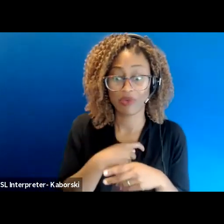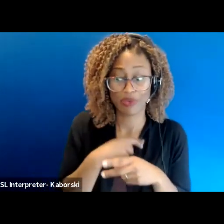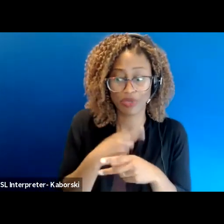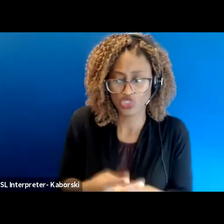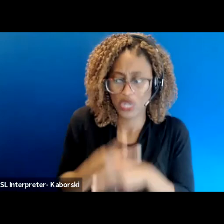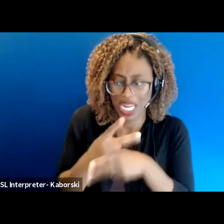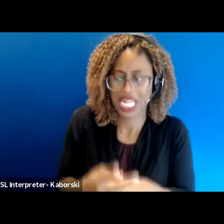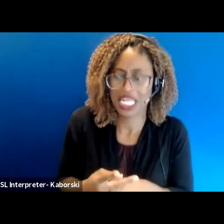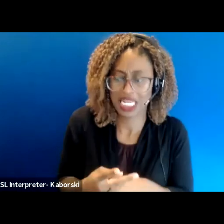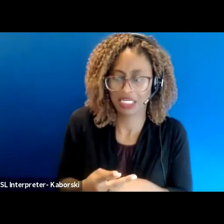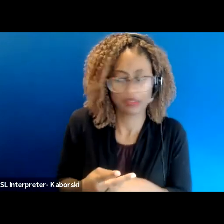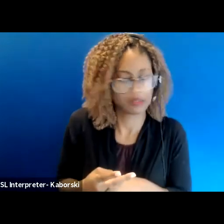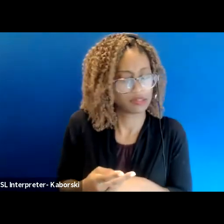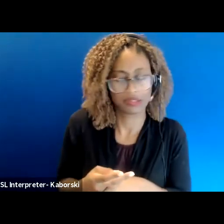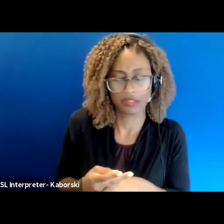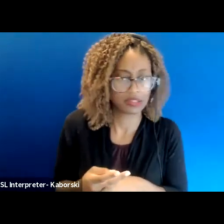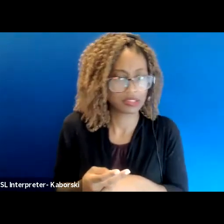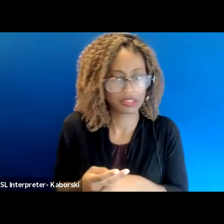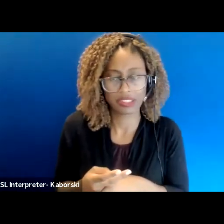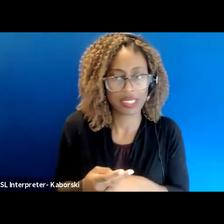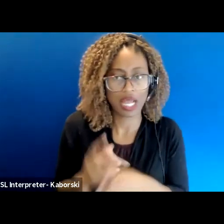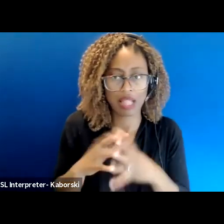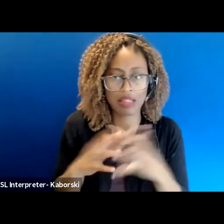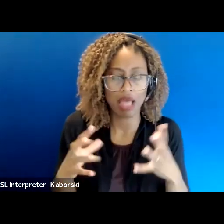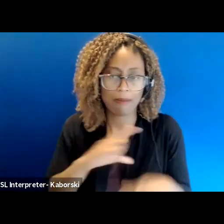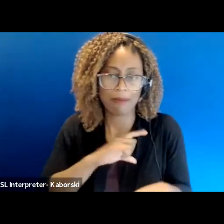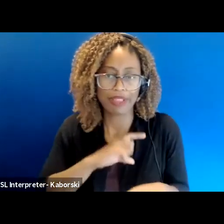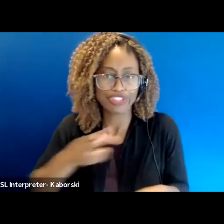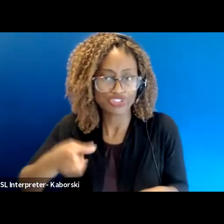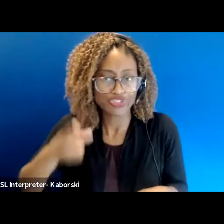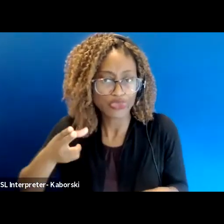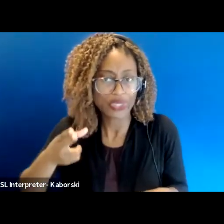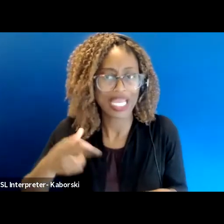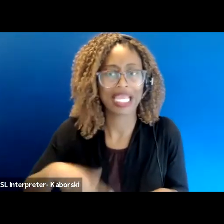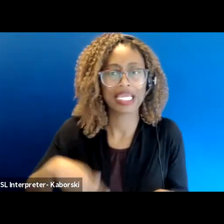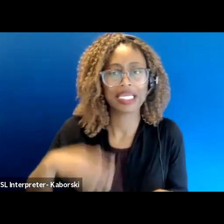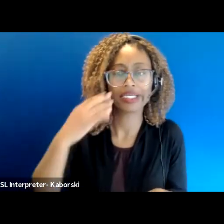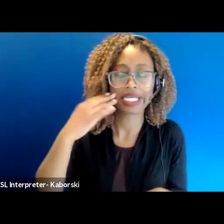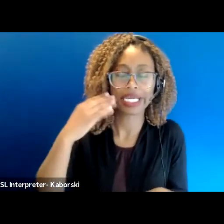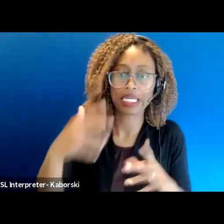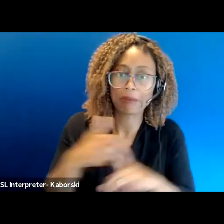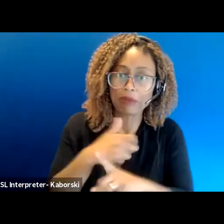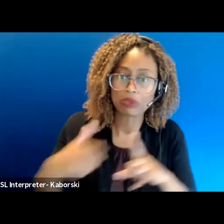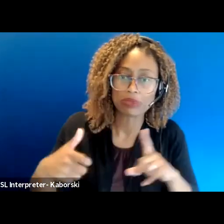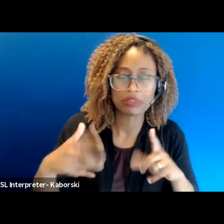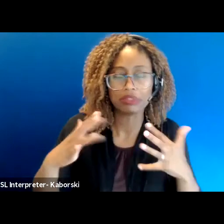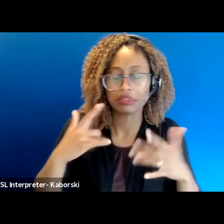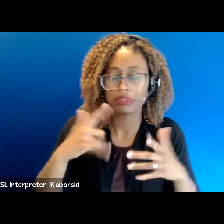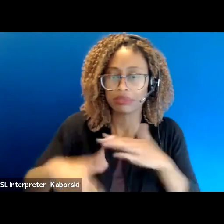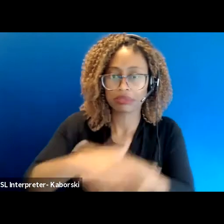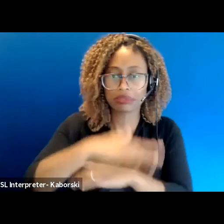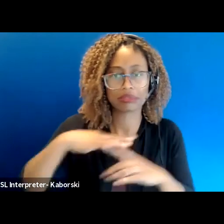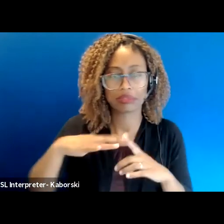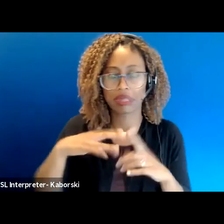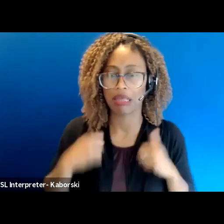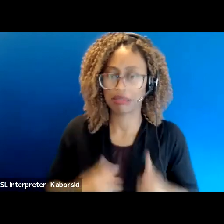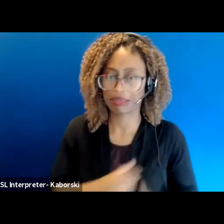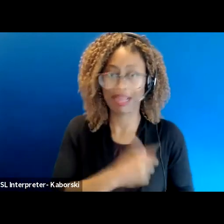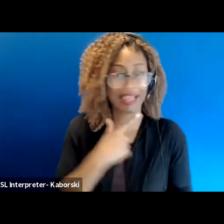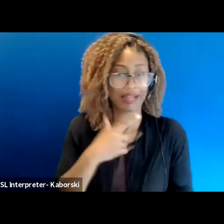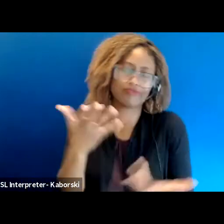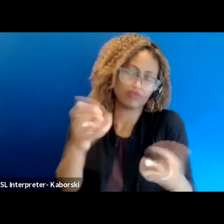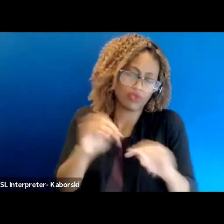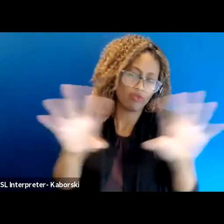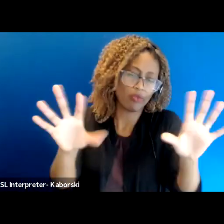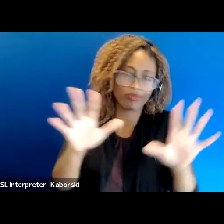and how there's a lot of police shootings and abuses around Metro Atlanta, and then of course around the country.